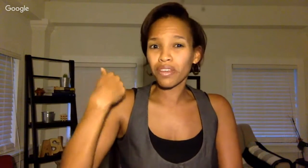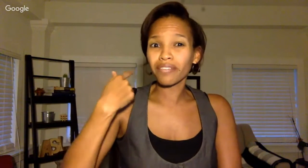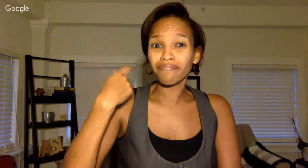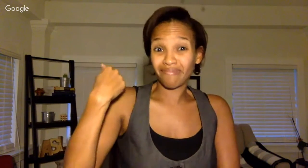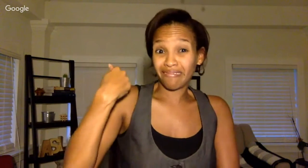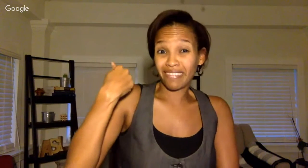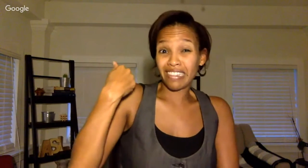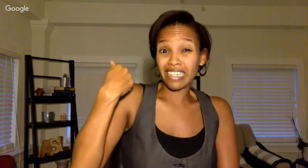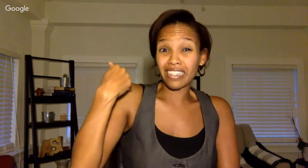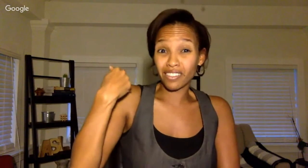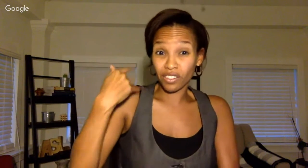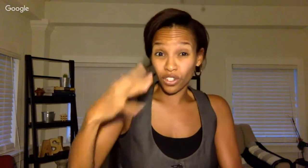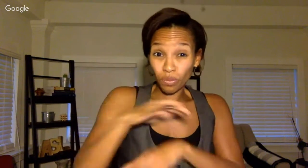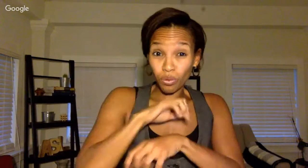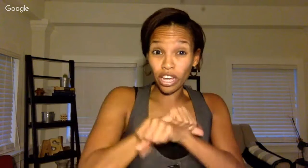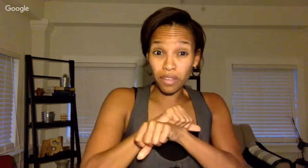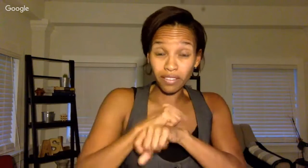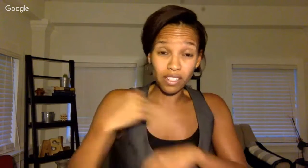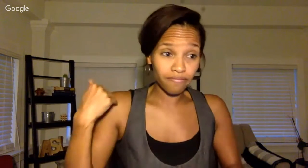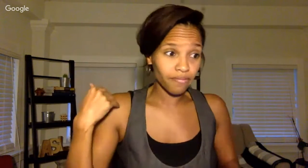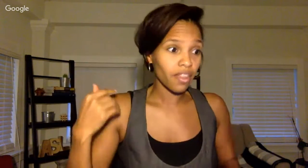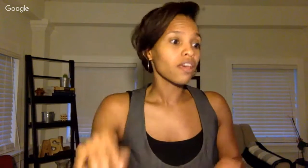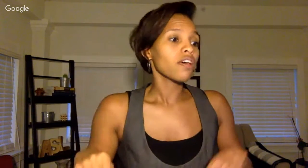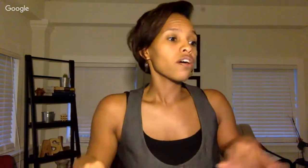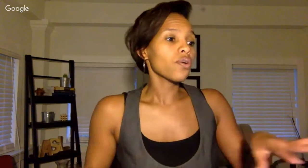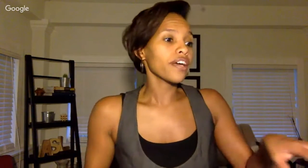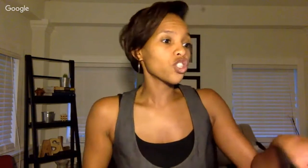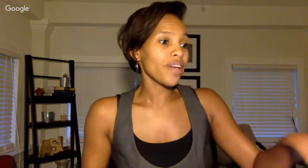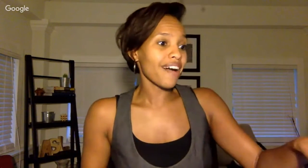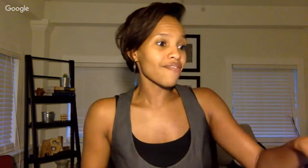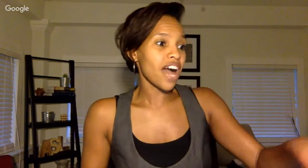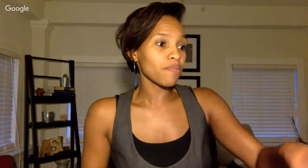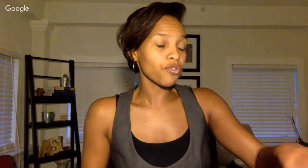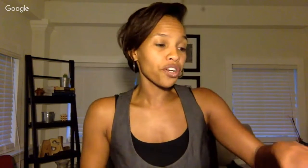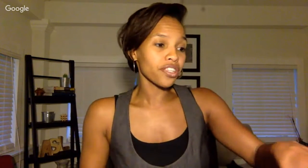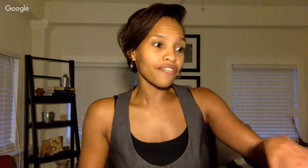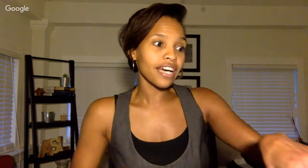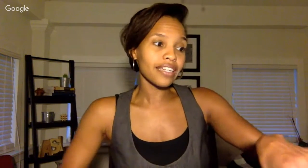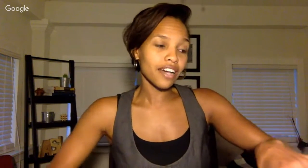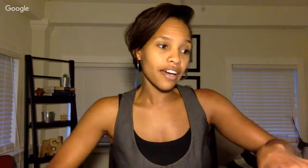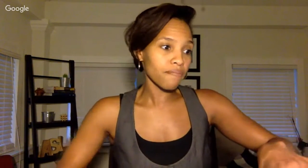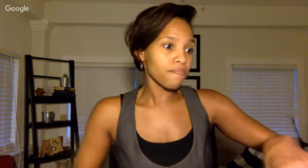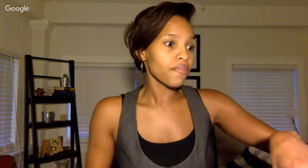appointment. This, your appointment. Okay, so we have that before you left last time.